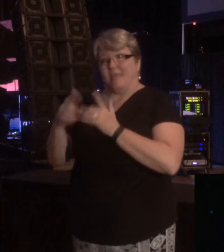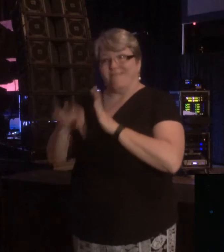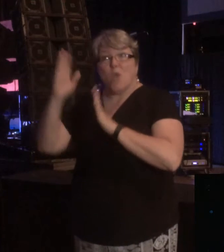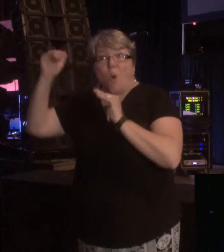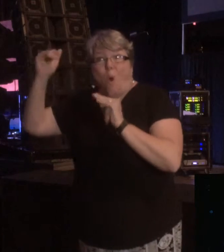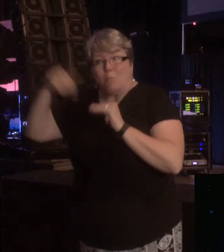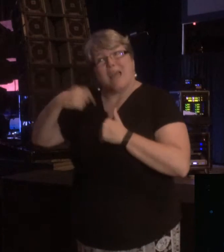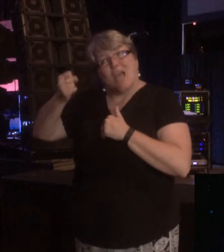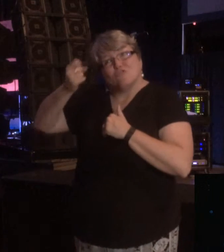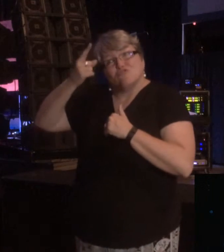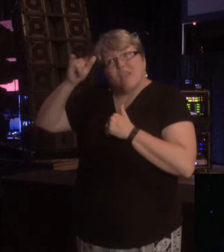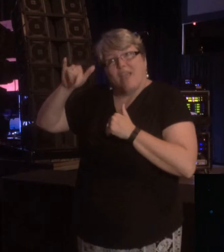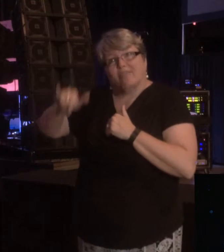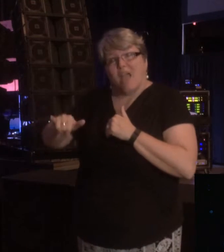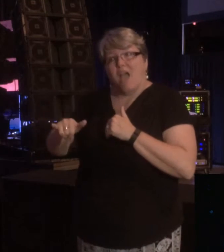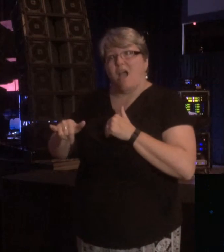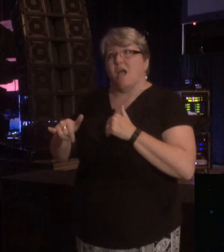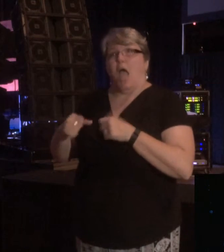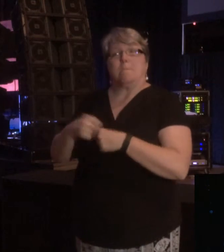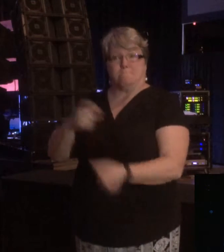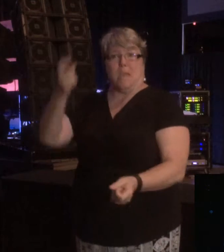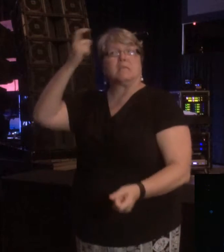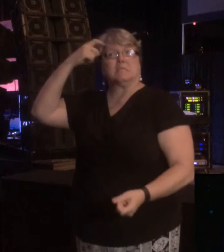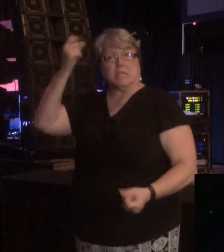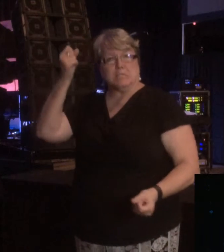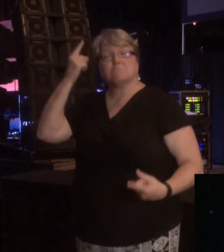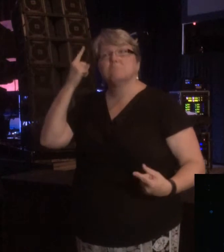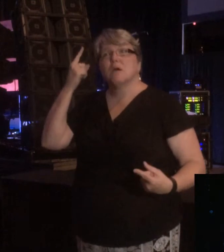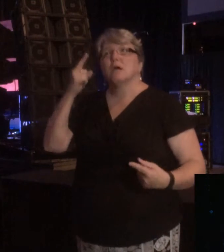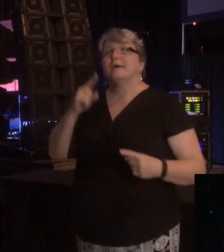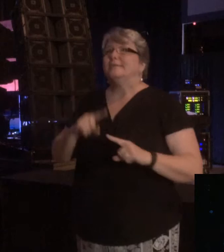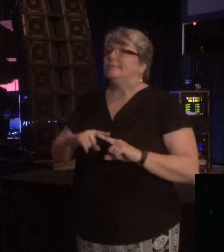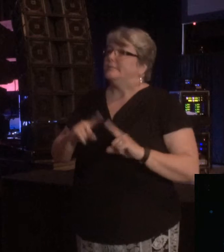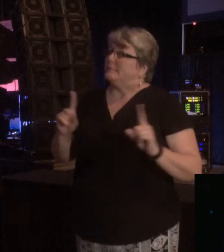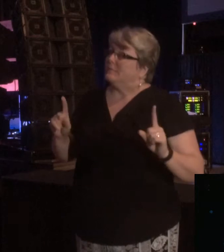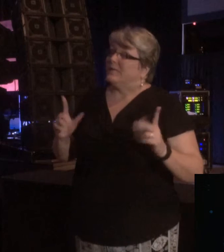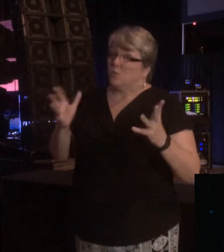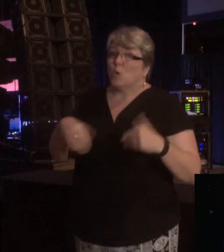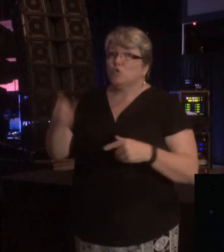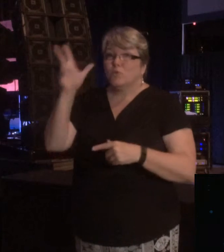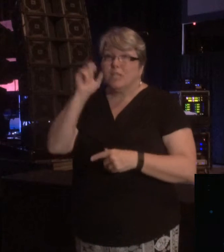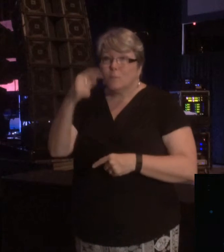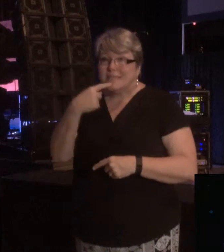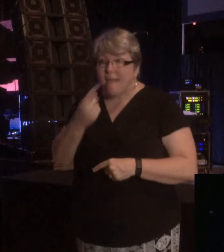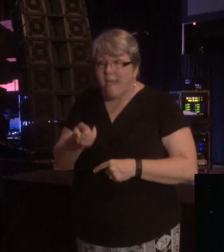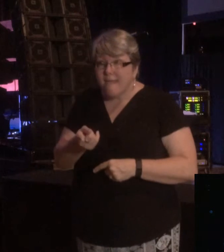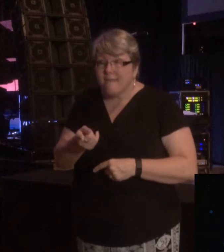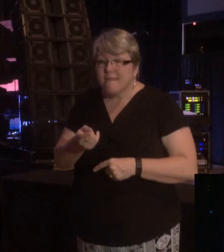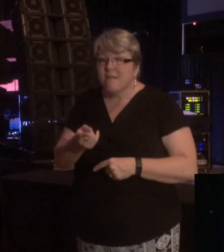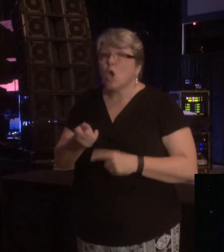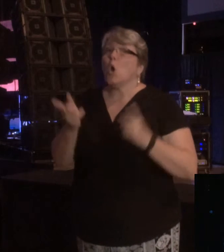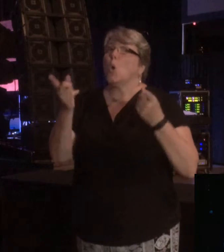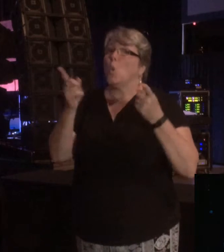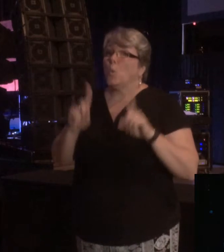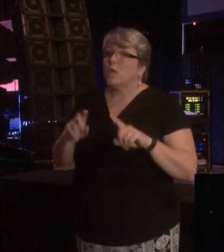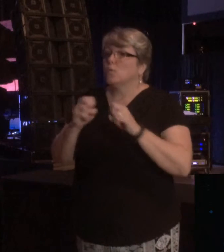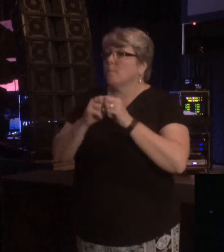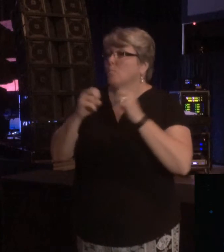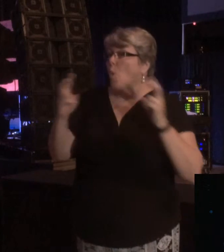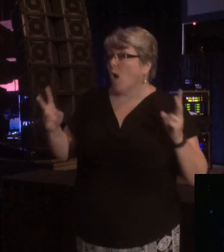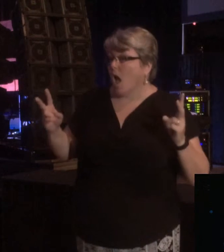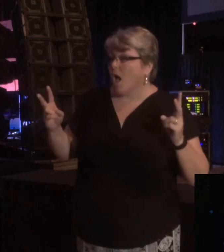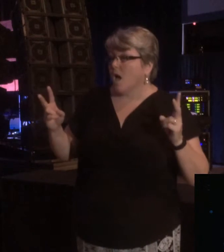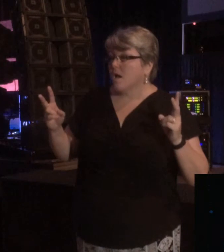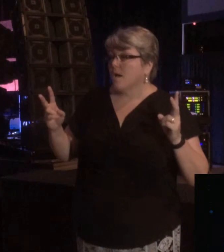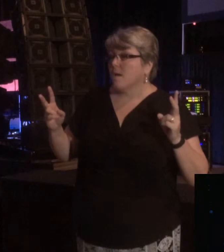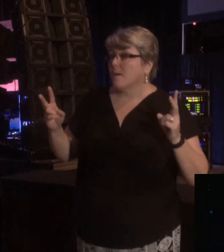out. And He's going to detonate it. And then you're going to go, what's your deal? And be mad at Him. And you're like, He wasn't asking you. Like, you don't get to run things.